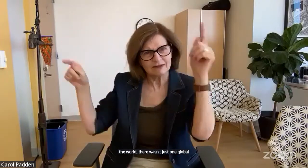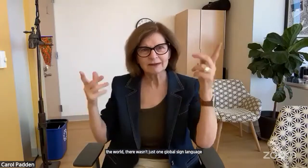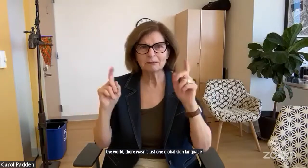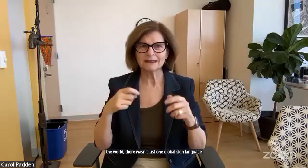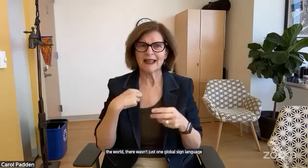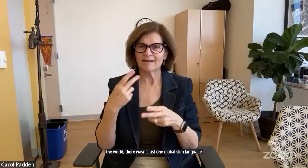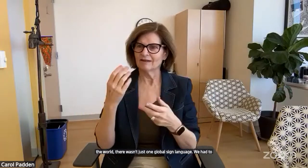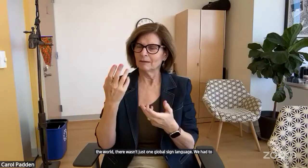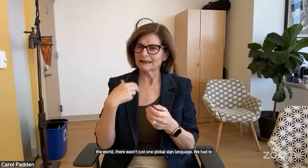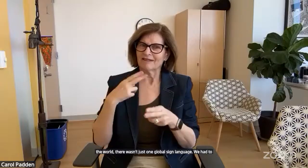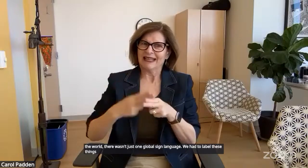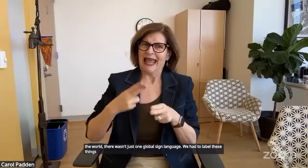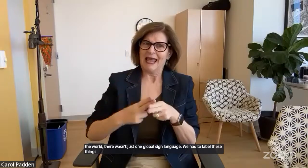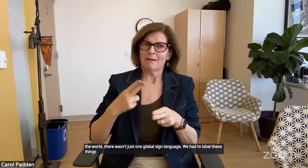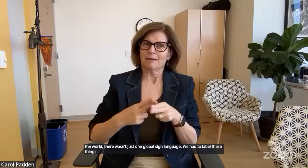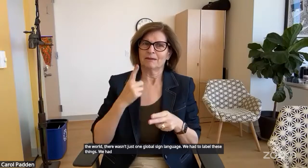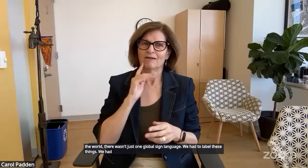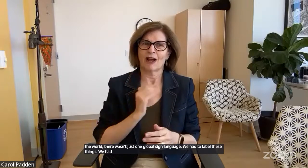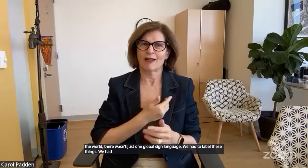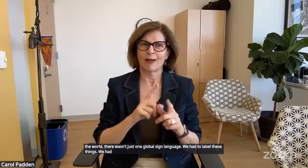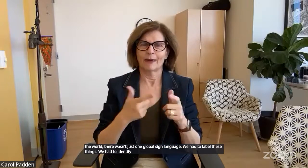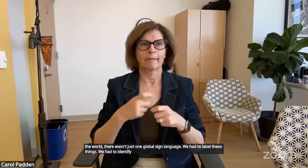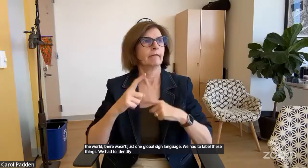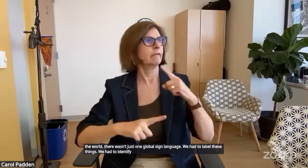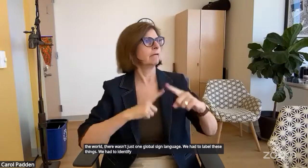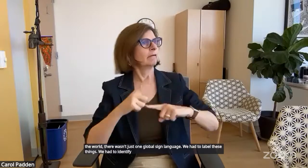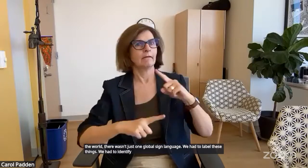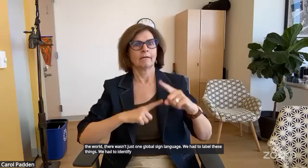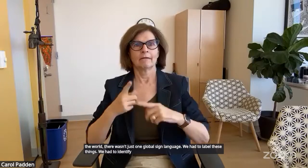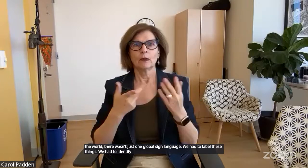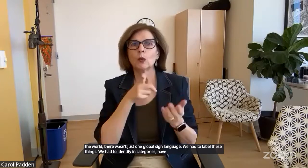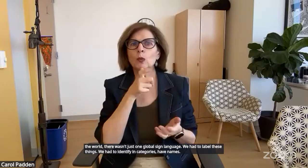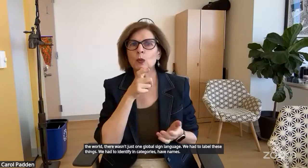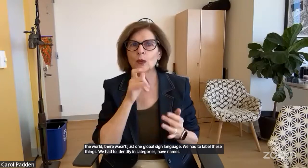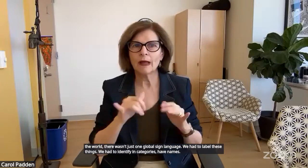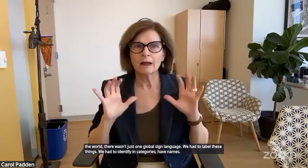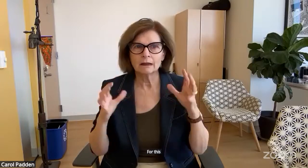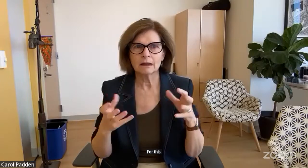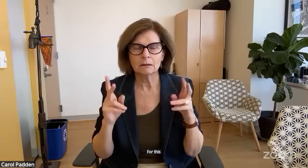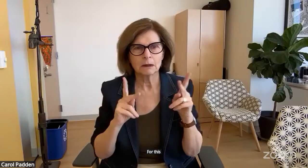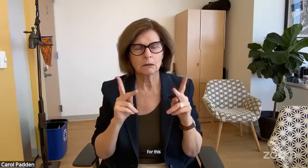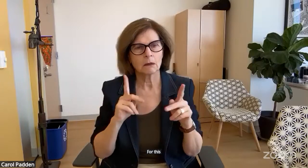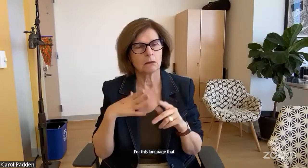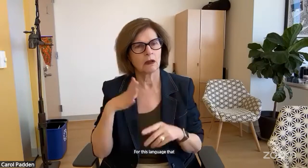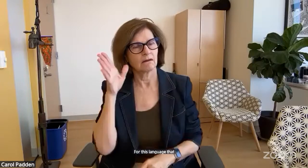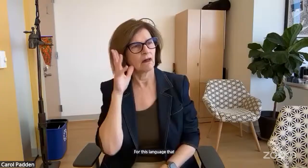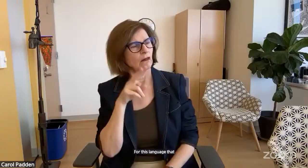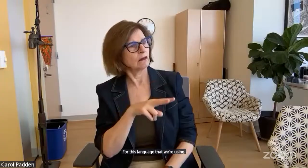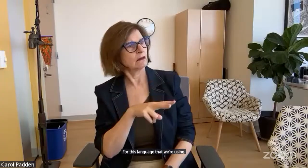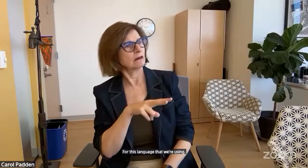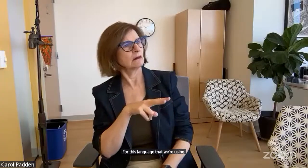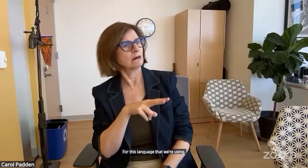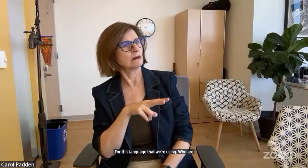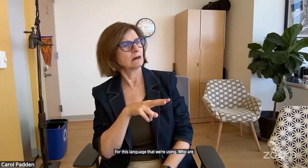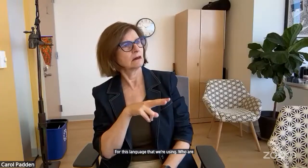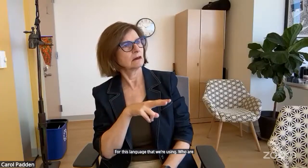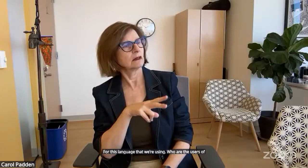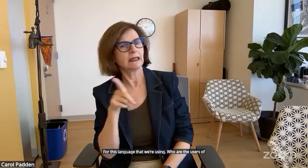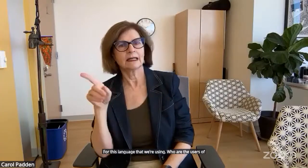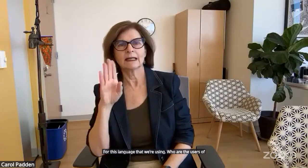to label these things. We had to identify and categorize, have names for this language that we're using. Who are the users of this language?